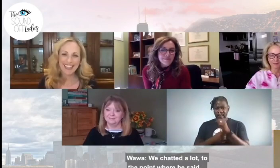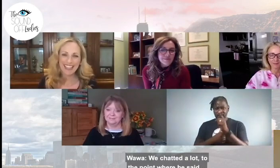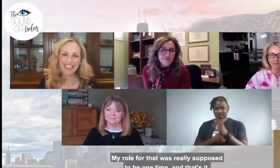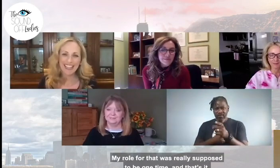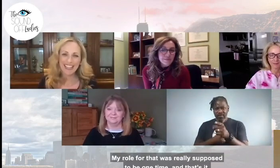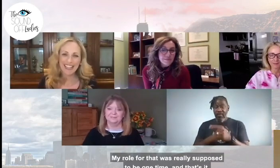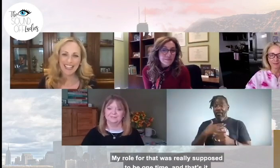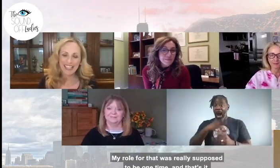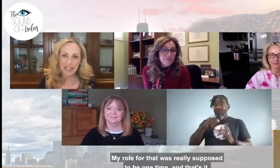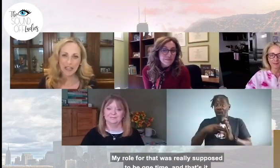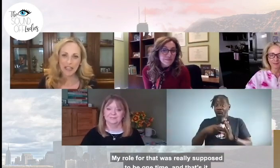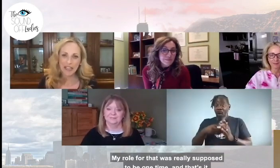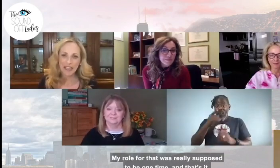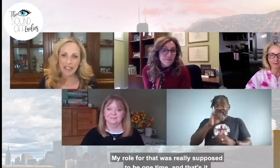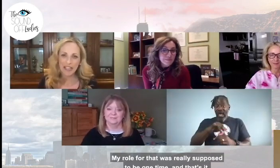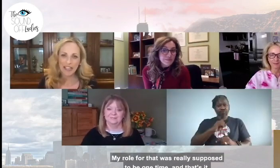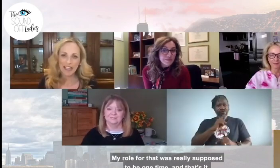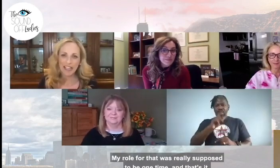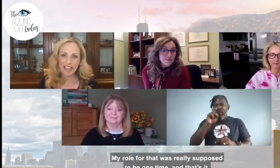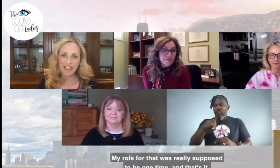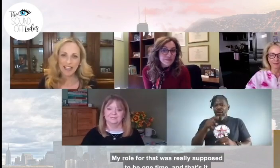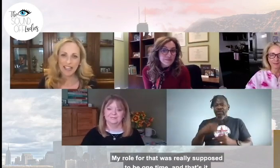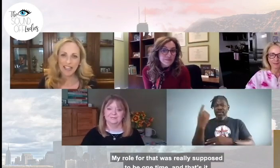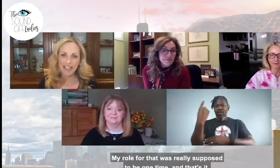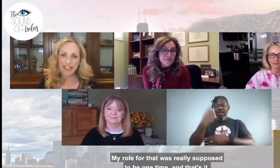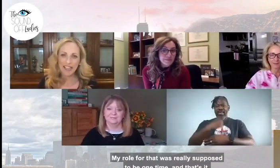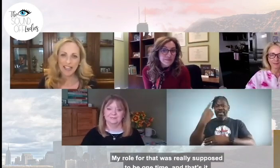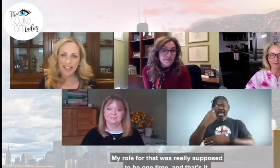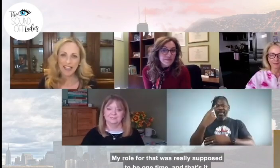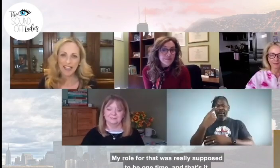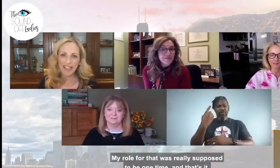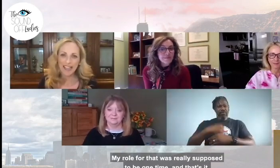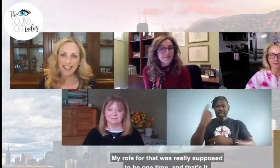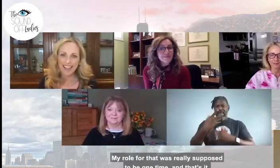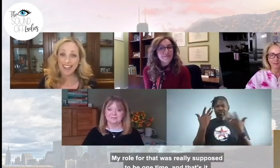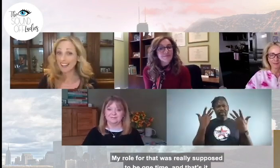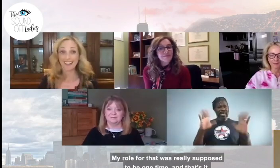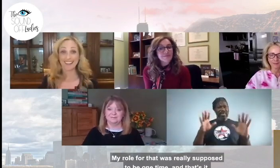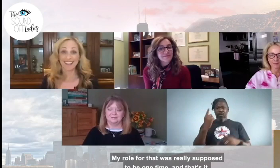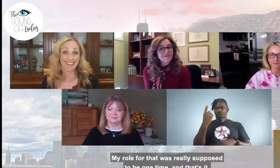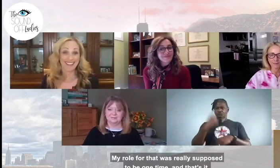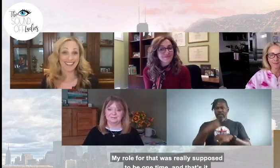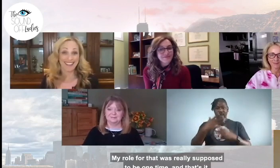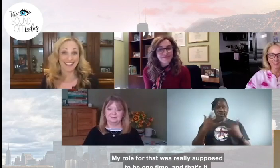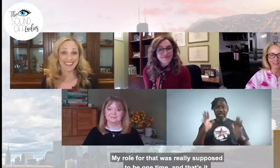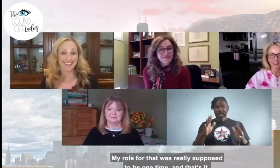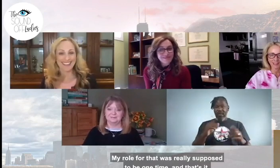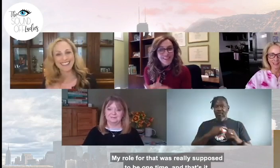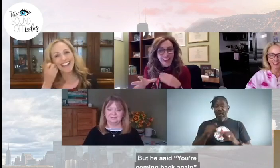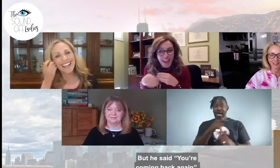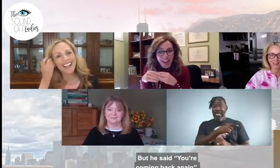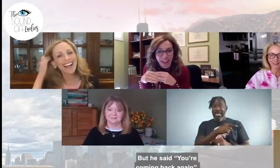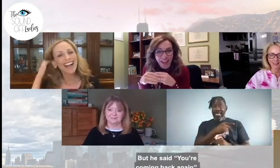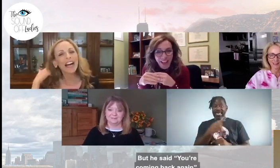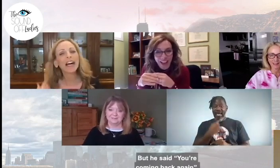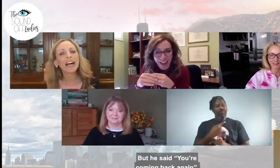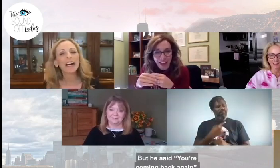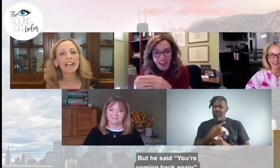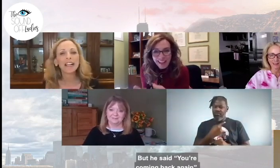lot and interacted, and my role for that was really supposed to be a 1-day thing, and that's it, one time on the show. But he